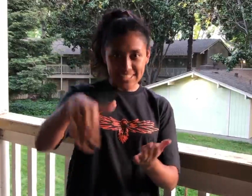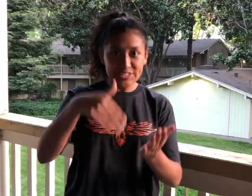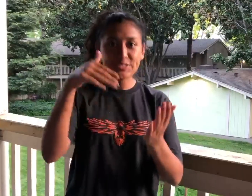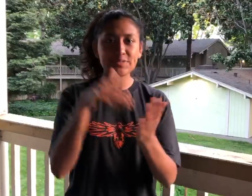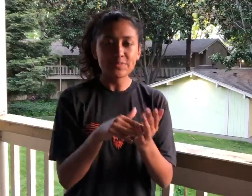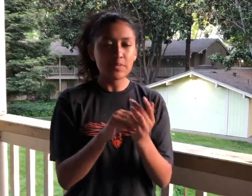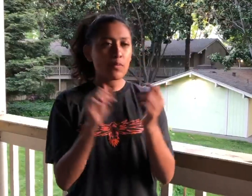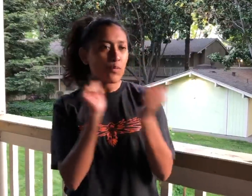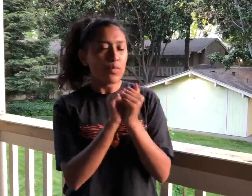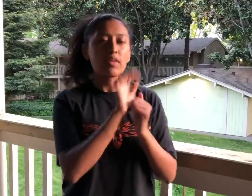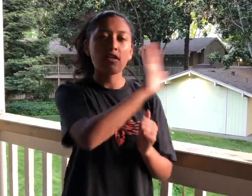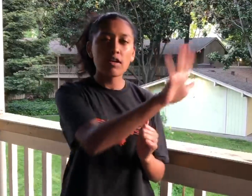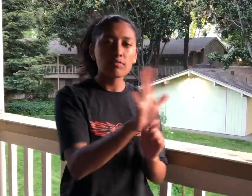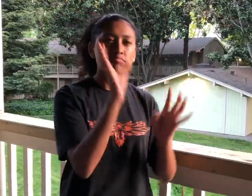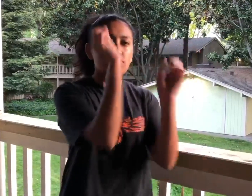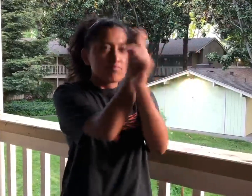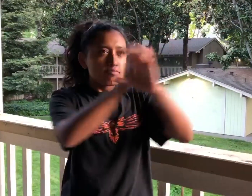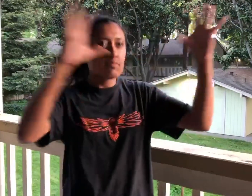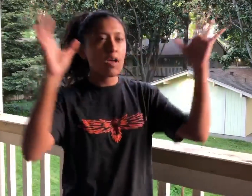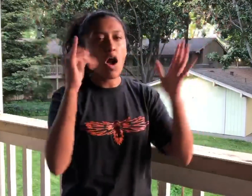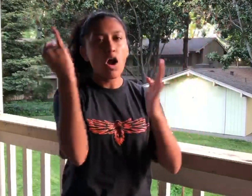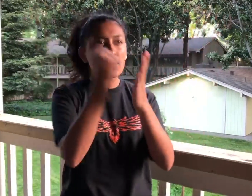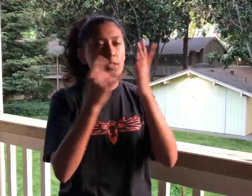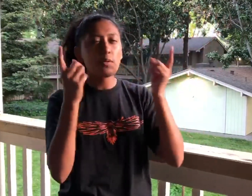advice and artistic vision.